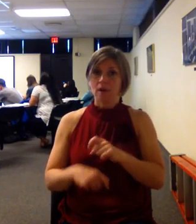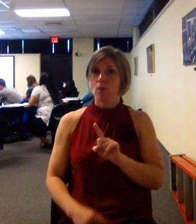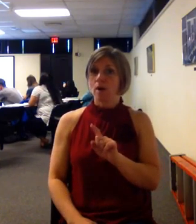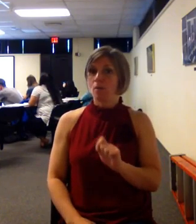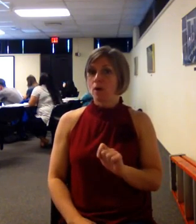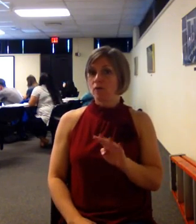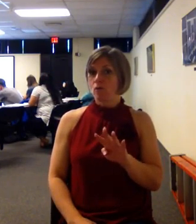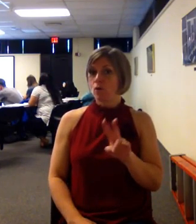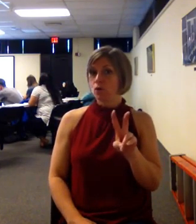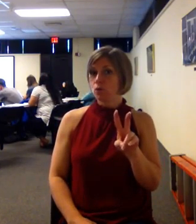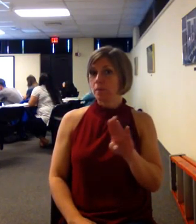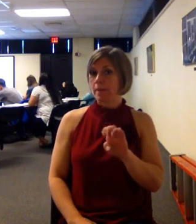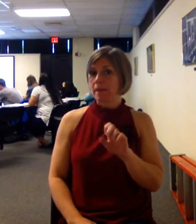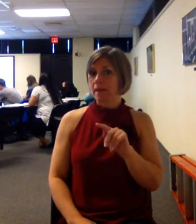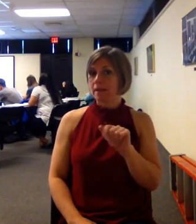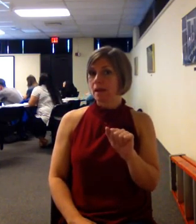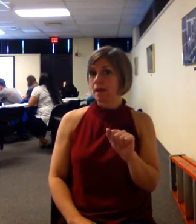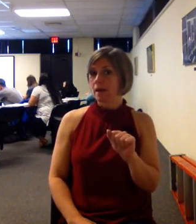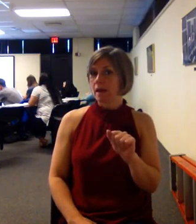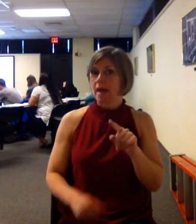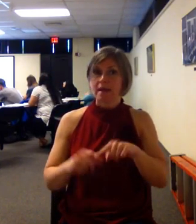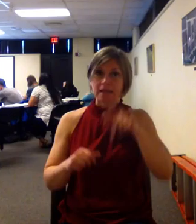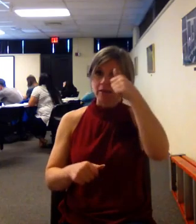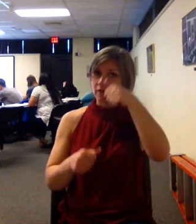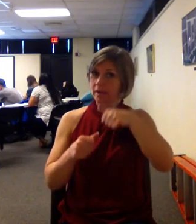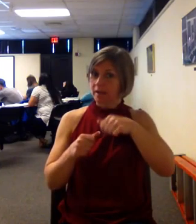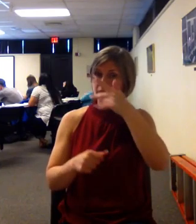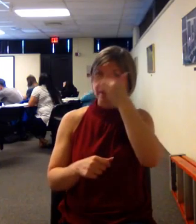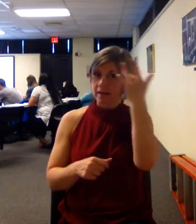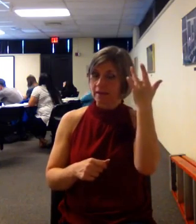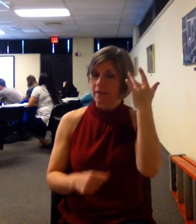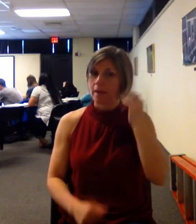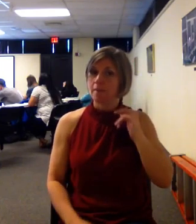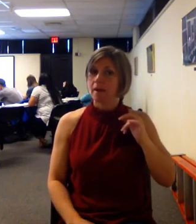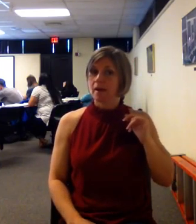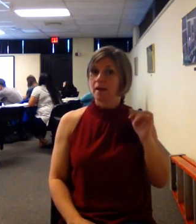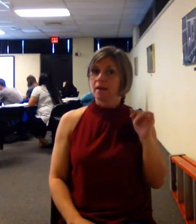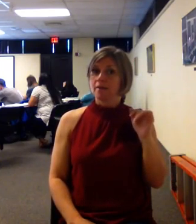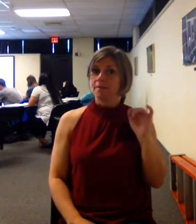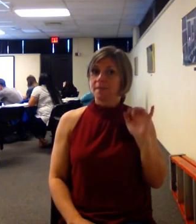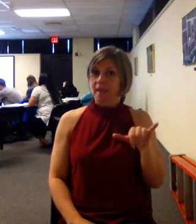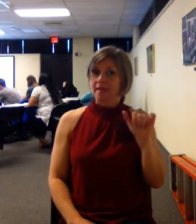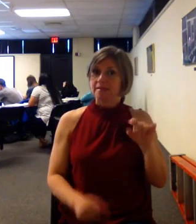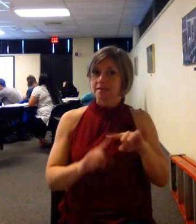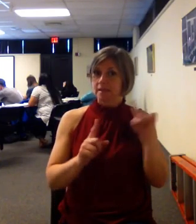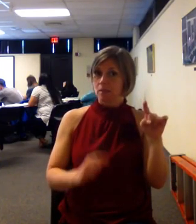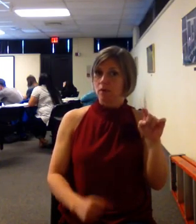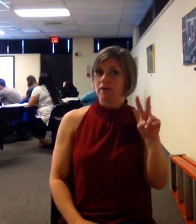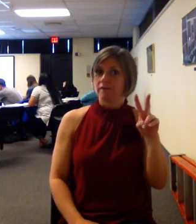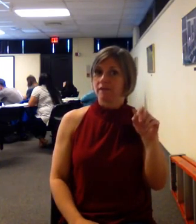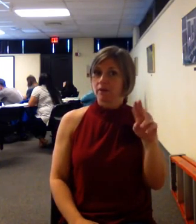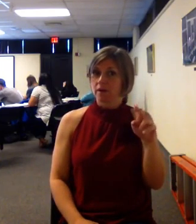my beta. Then I can't forget that my risk-free sets out here as a separate variable. So when I look then at the return for the